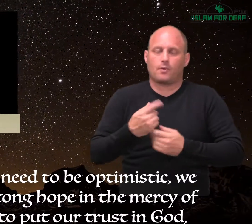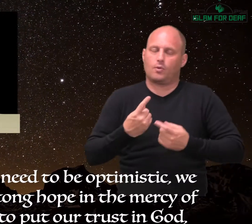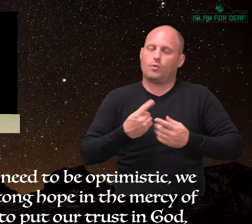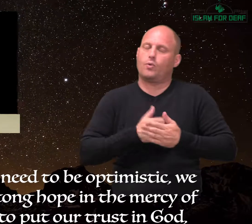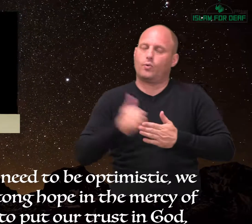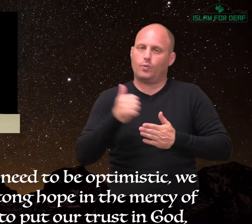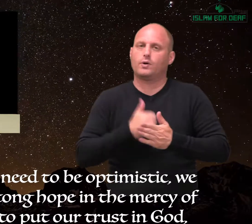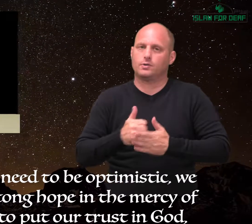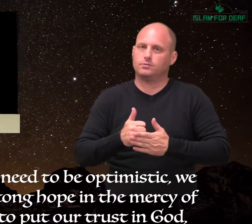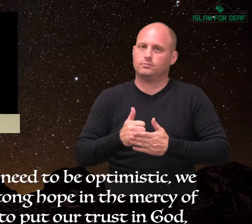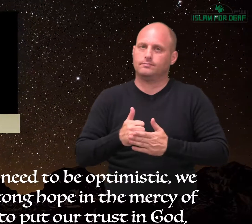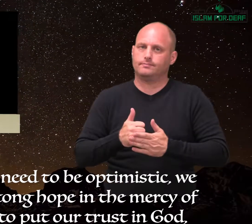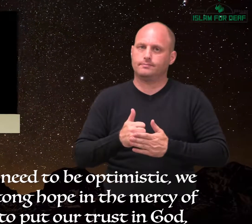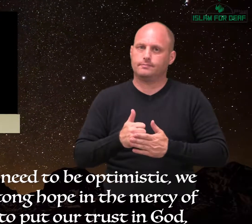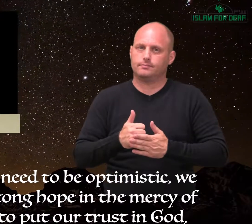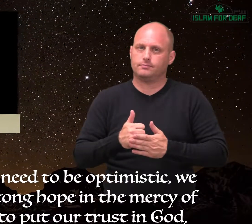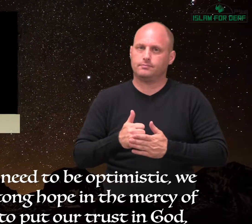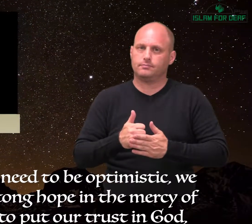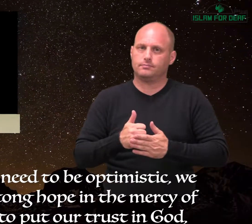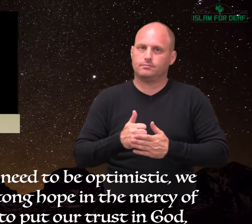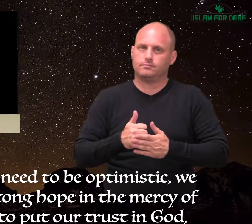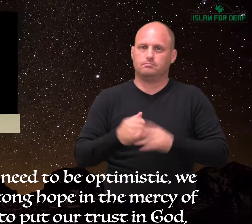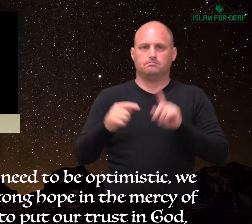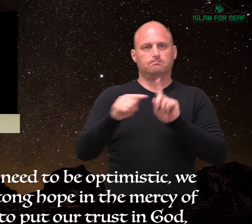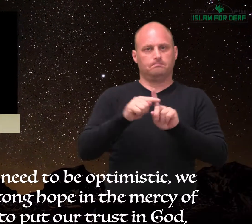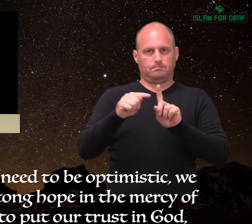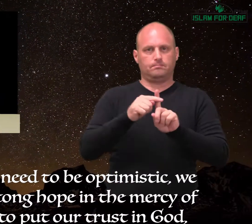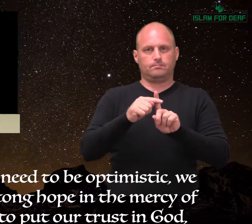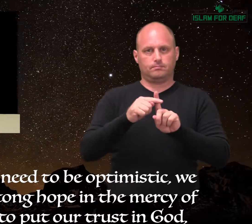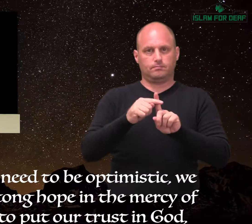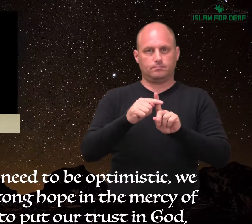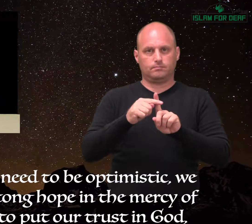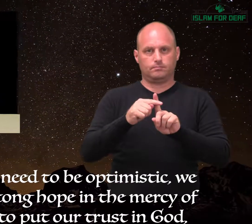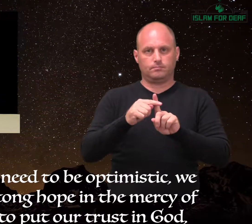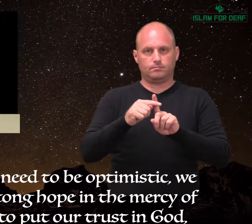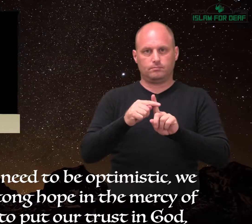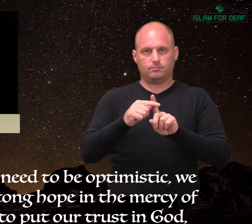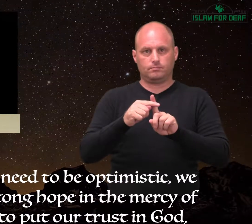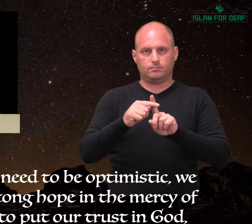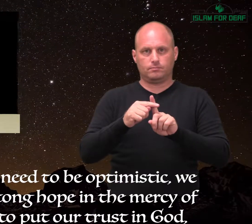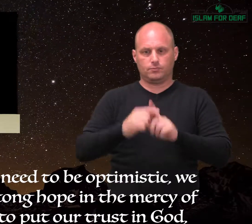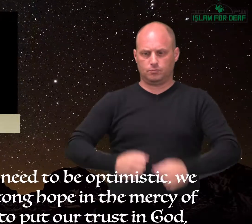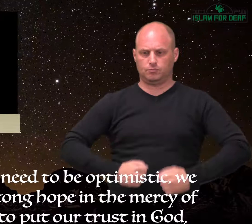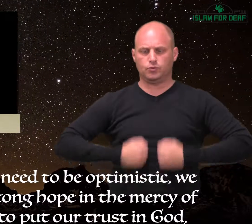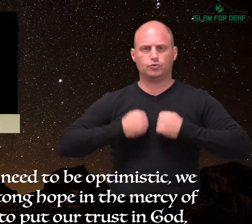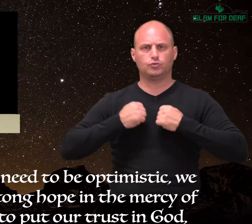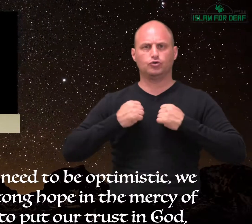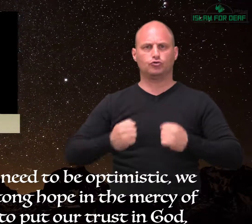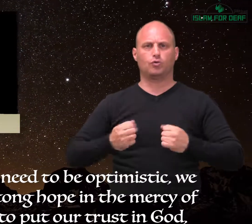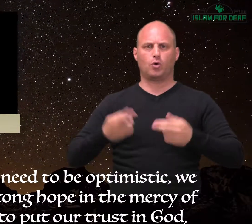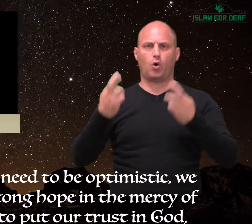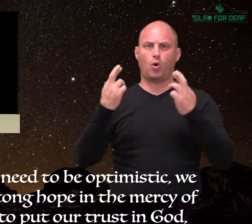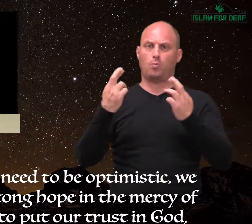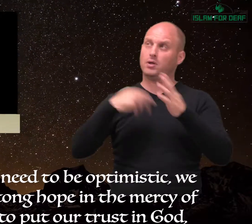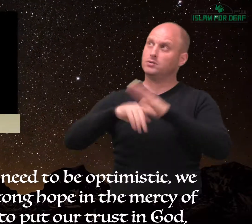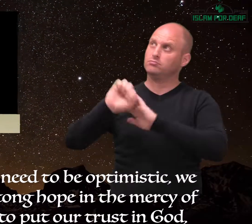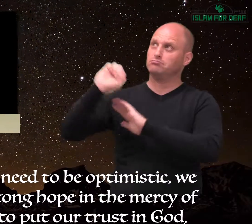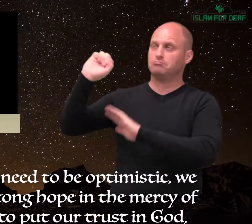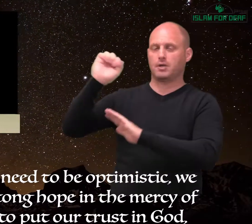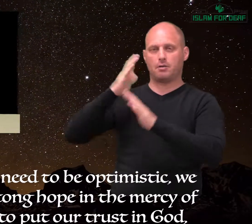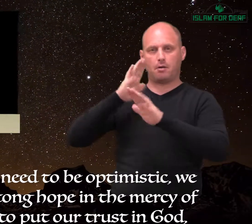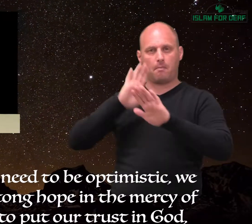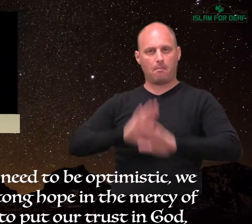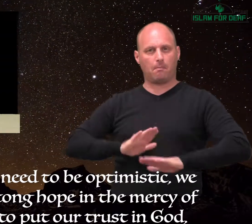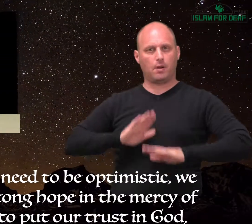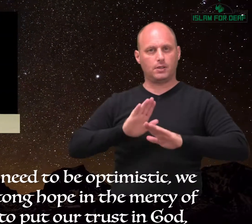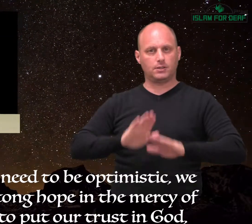need to be optimistic. We need to have strong hope in the mercy of God. We